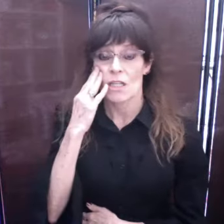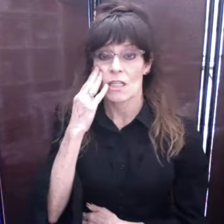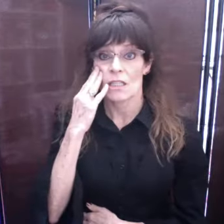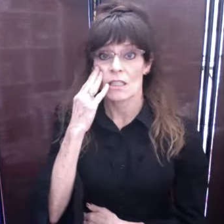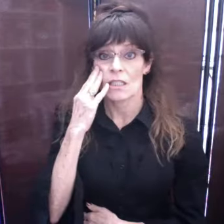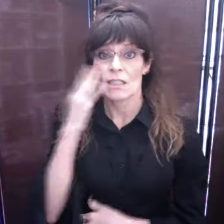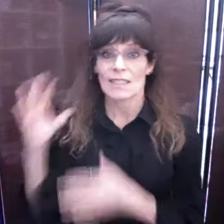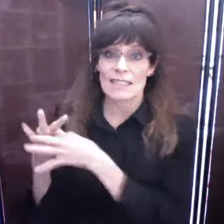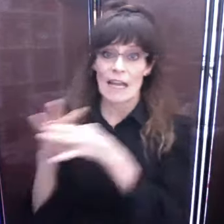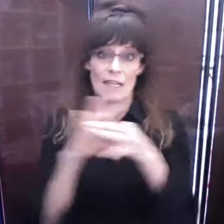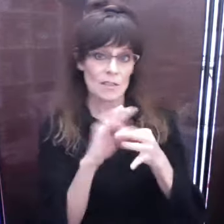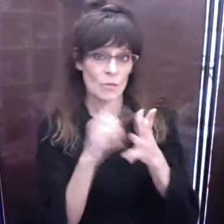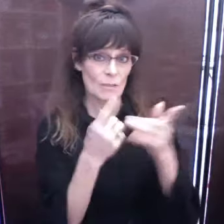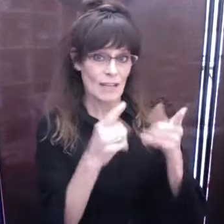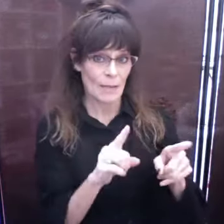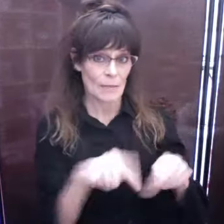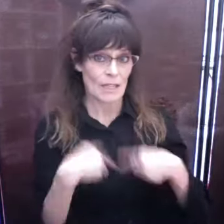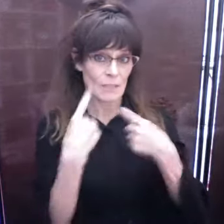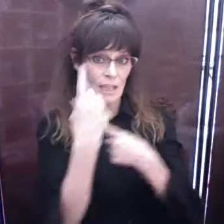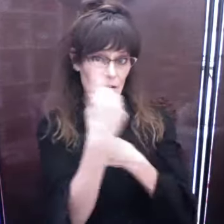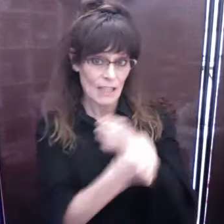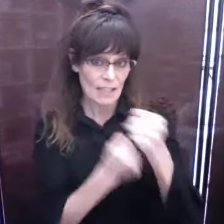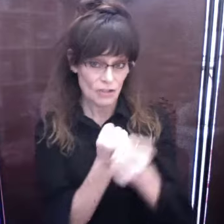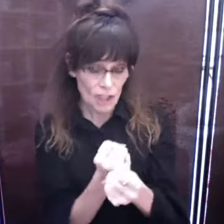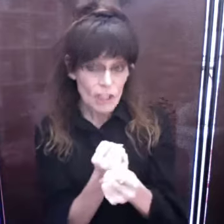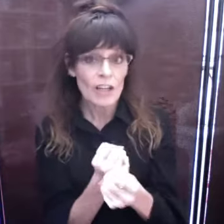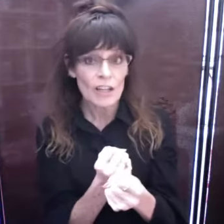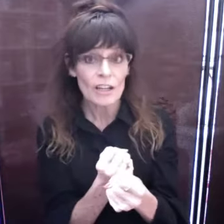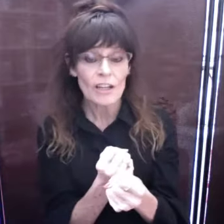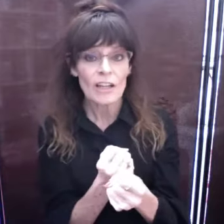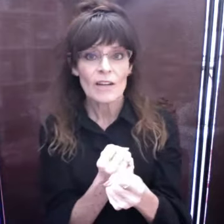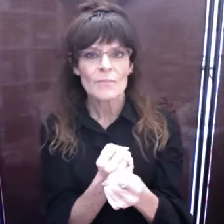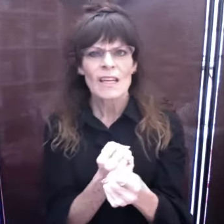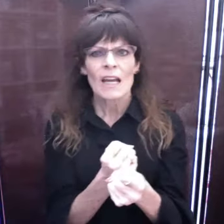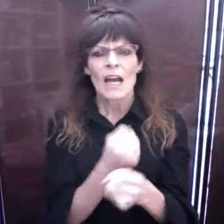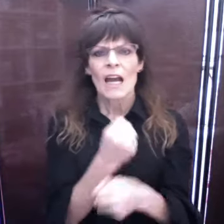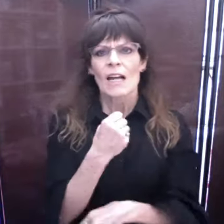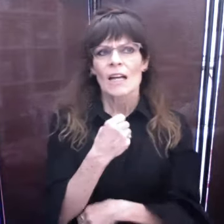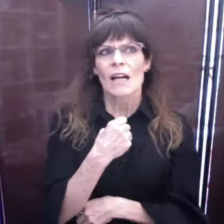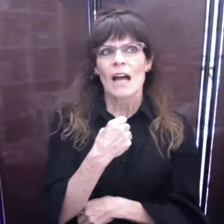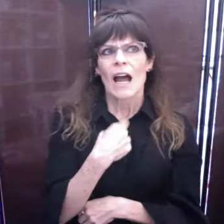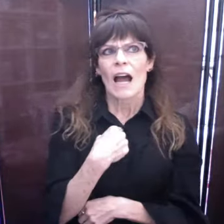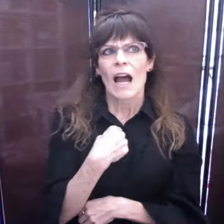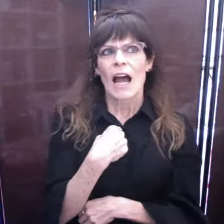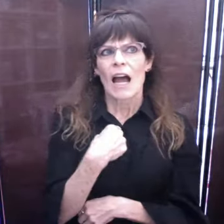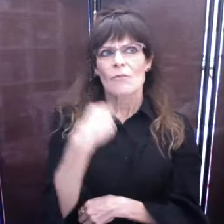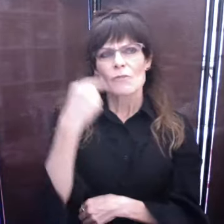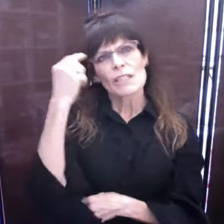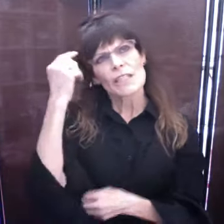to what's been going on in the last year. I just kind of really took a very mindful notice, you guys,